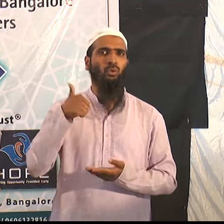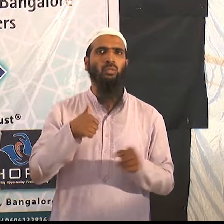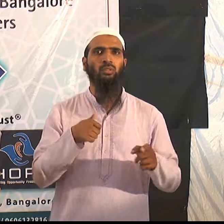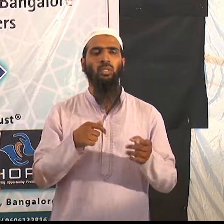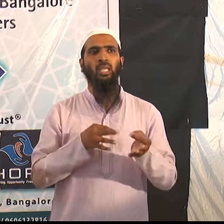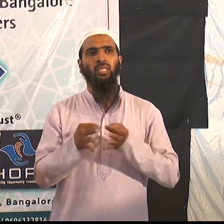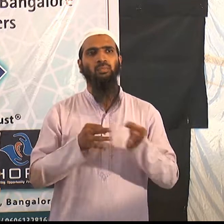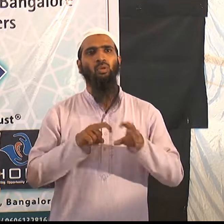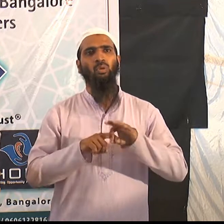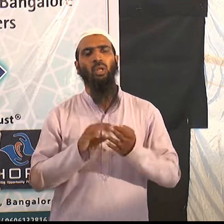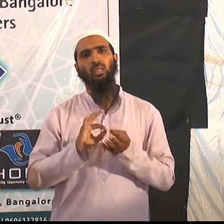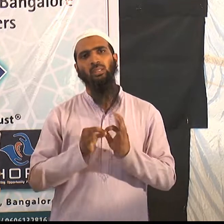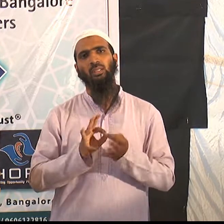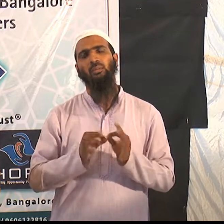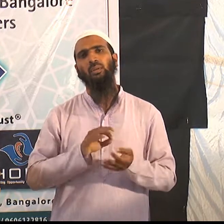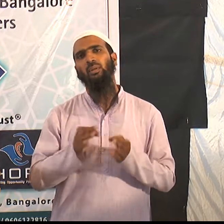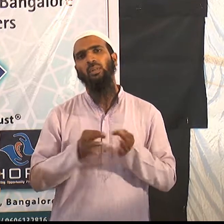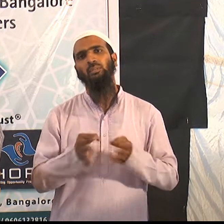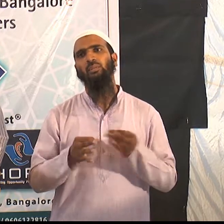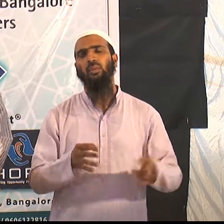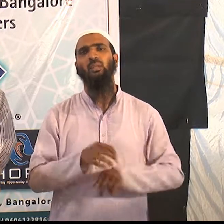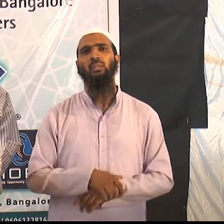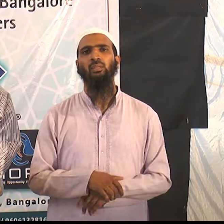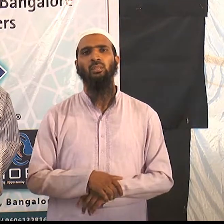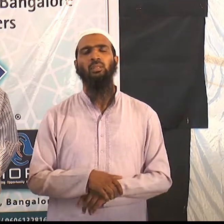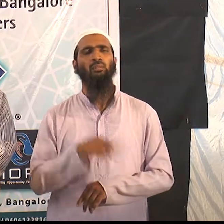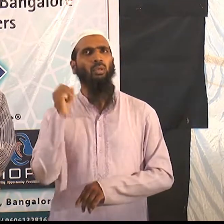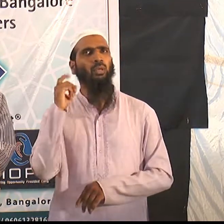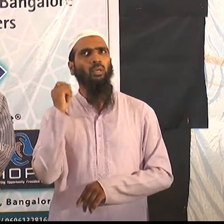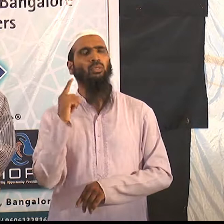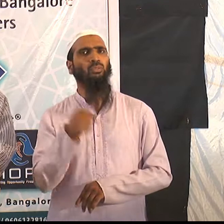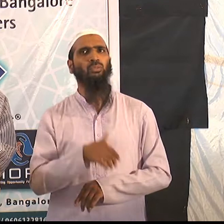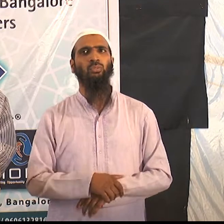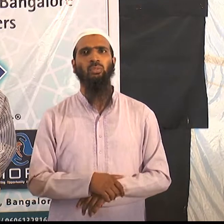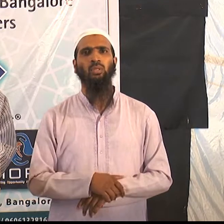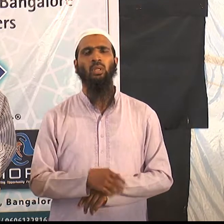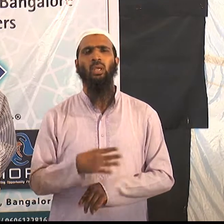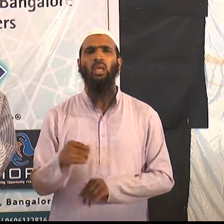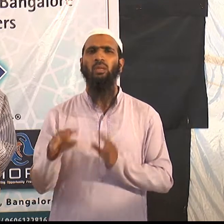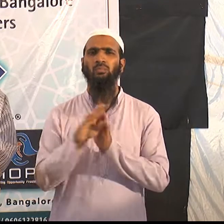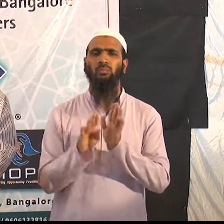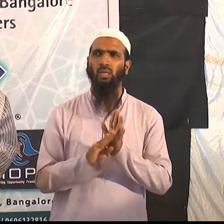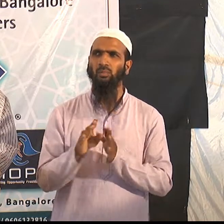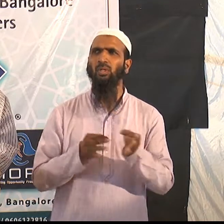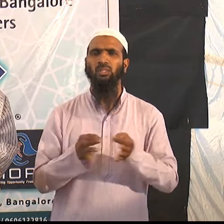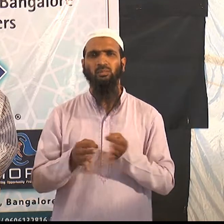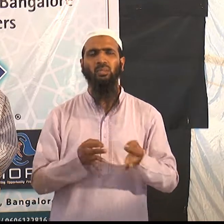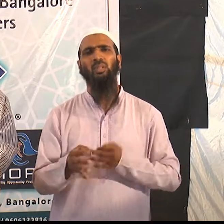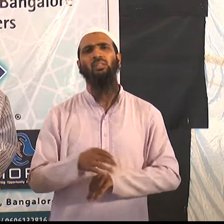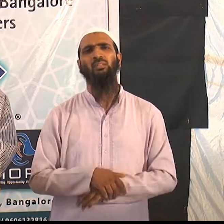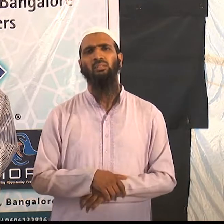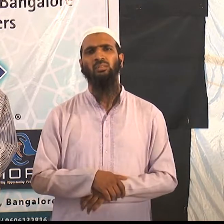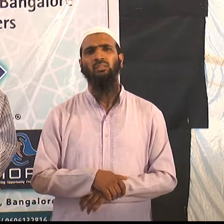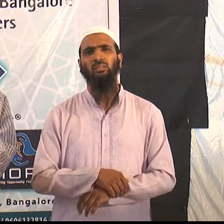interpreted the Quran to some extent of what my little reading is, and the Bible also tells you the same, that blessed are the